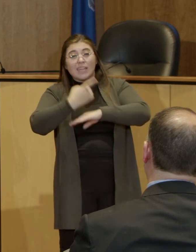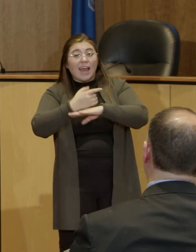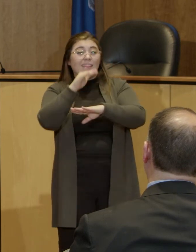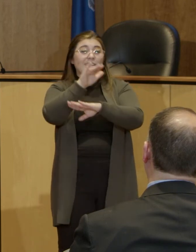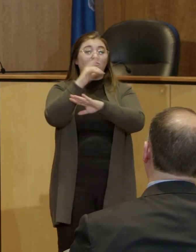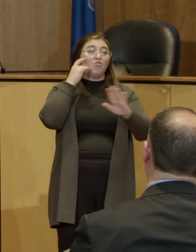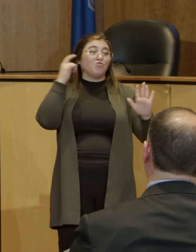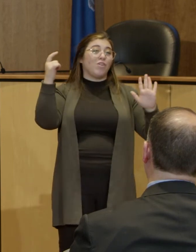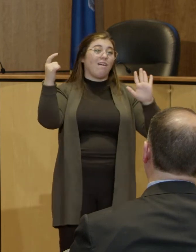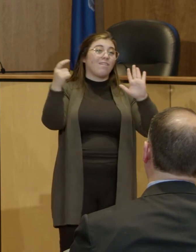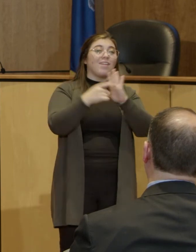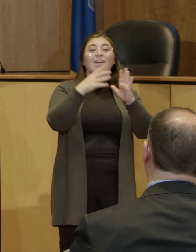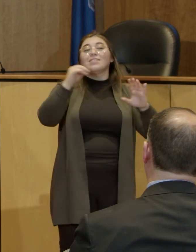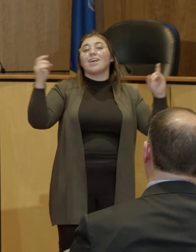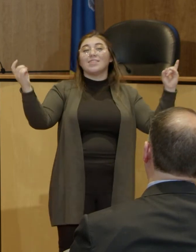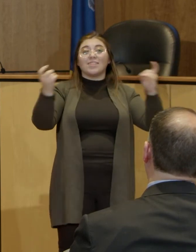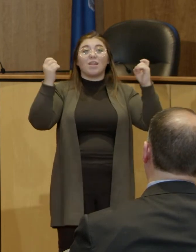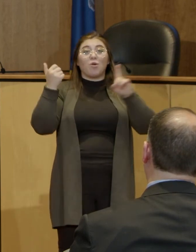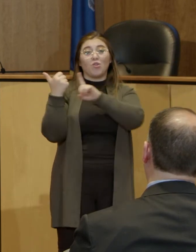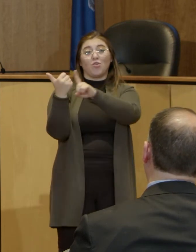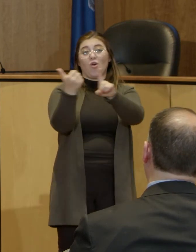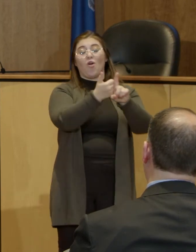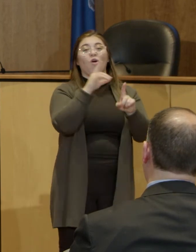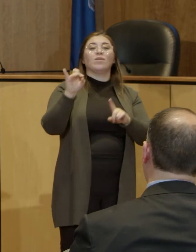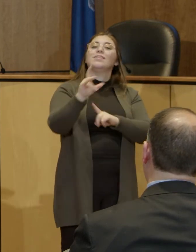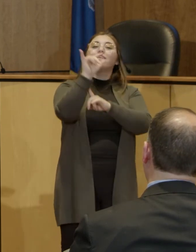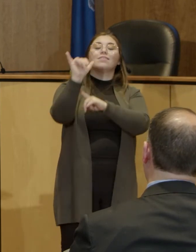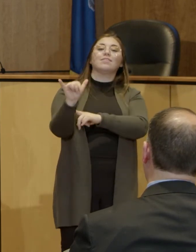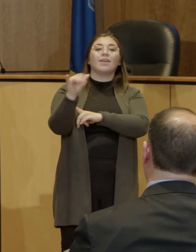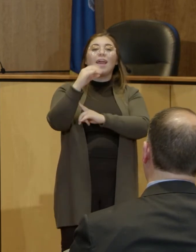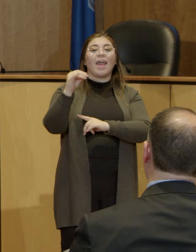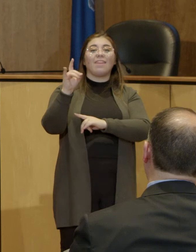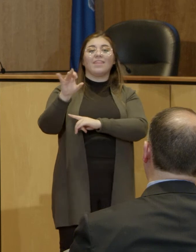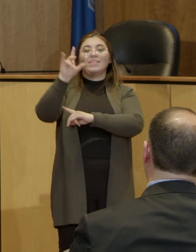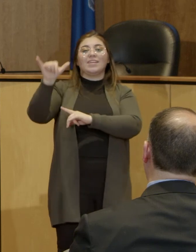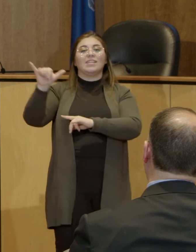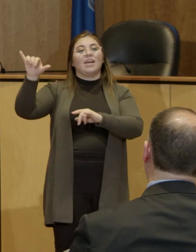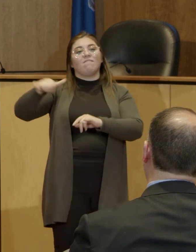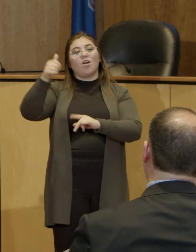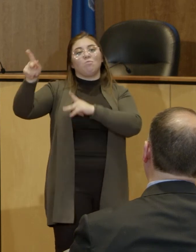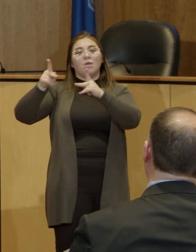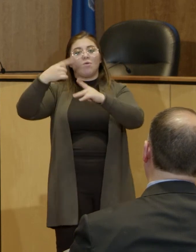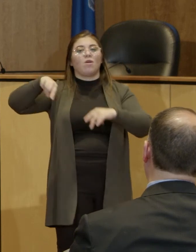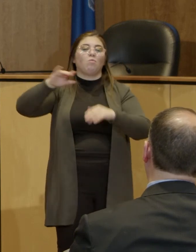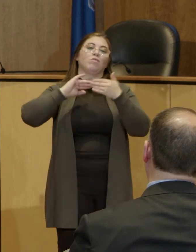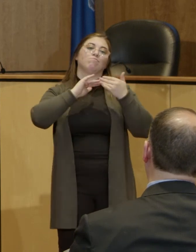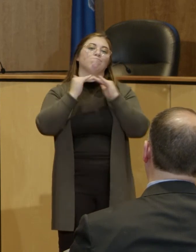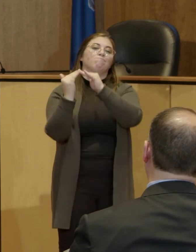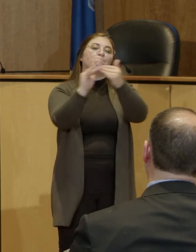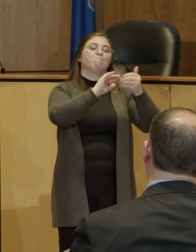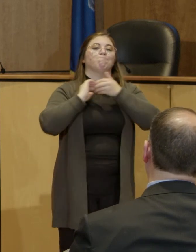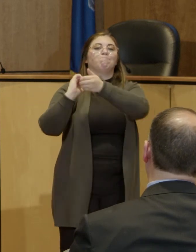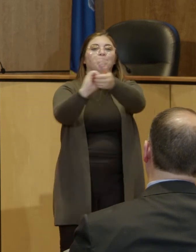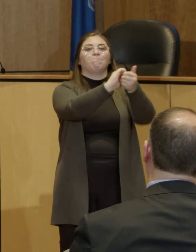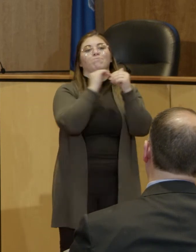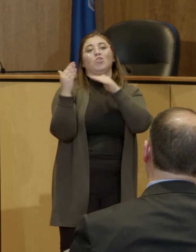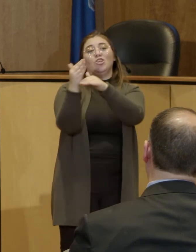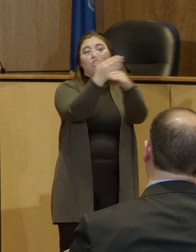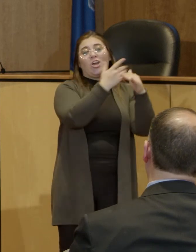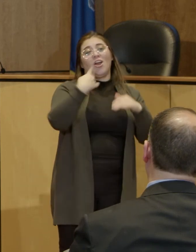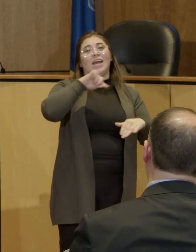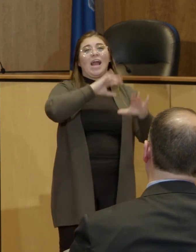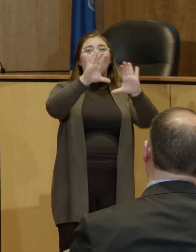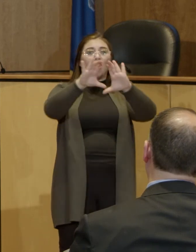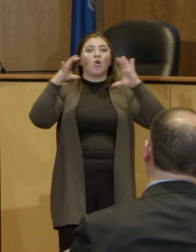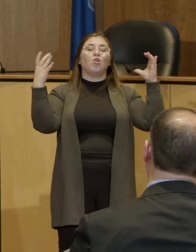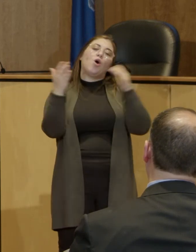to recognize and celebrate your own dignity and the dignity of those with whom we're sharing this local community and our global